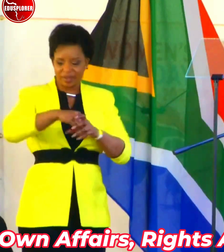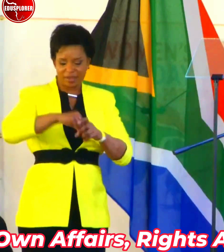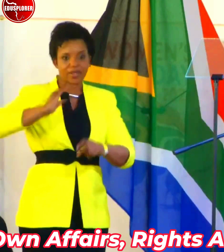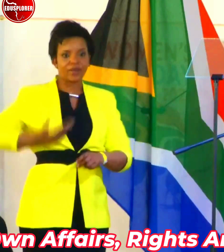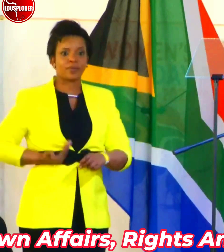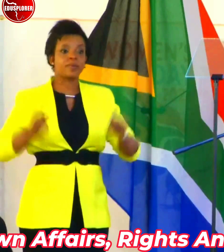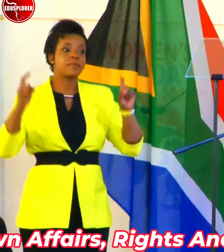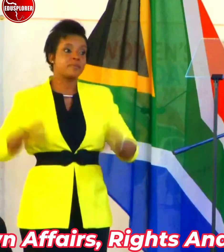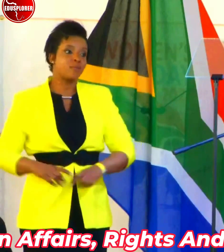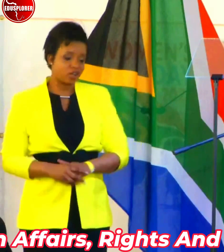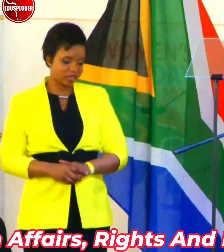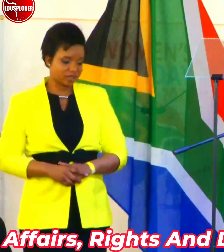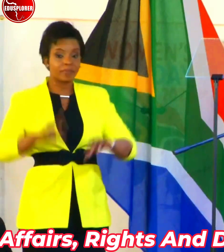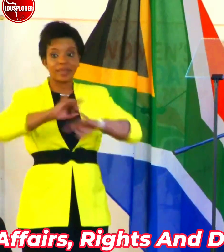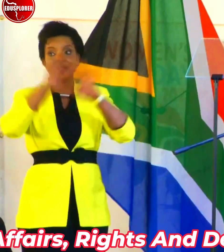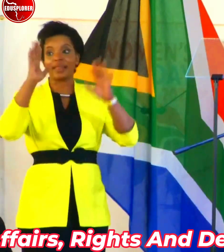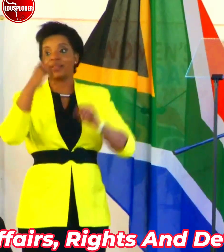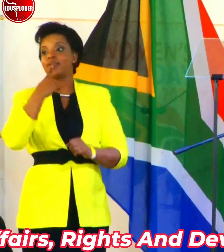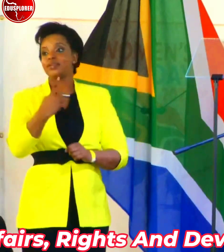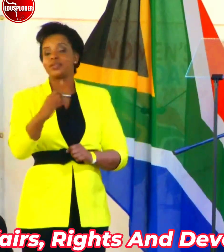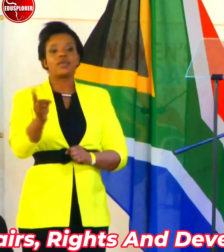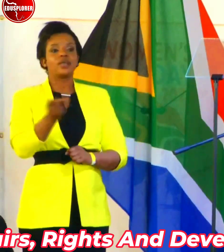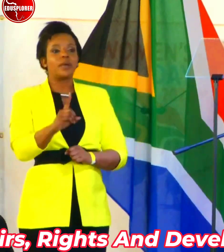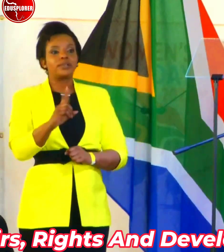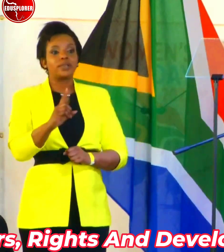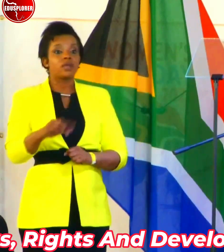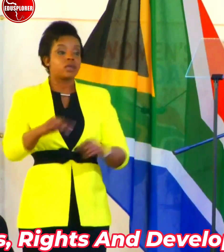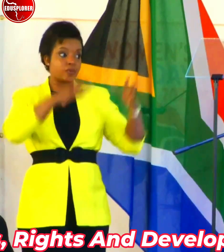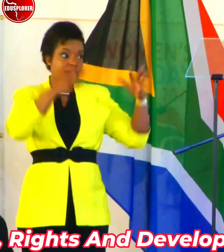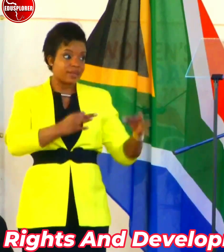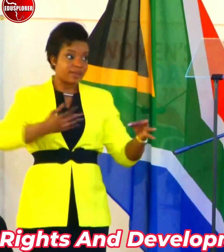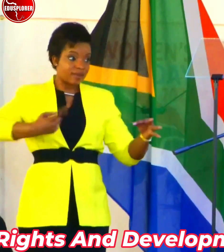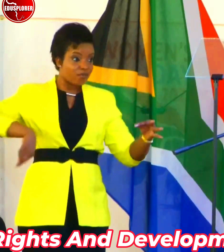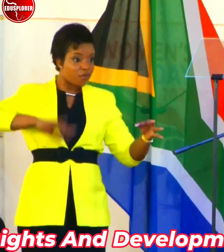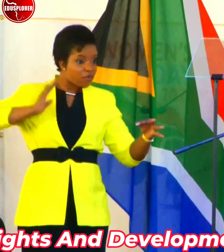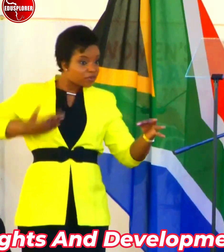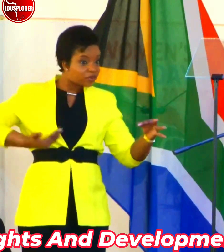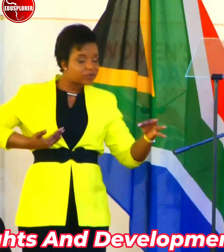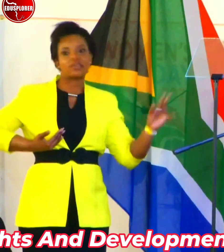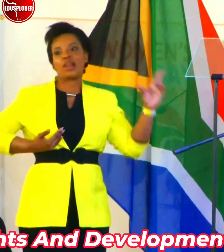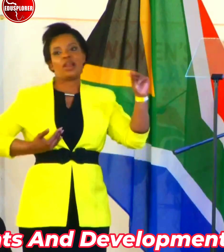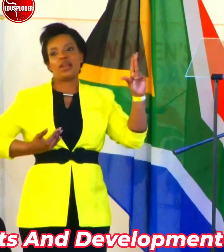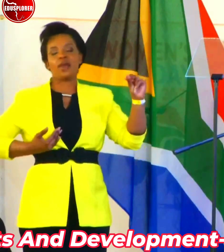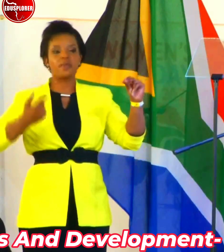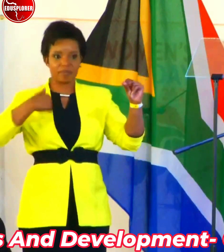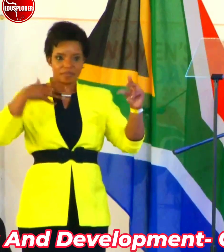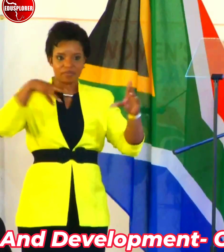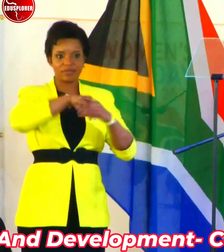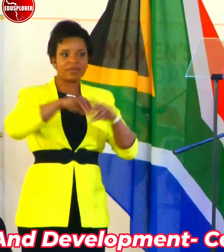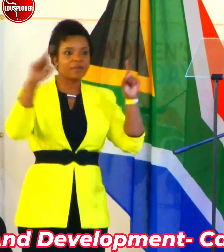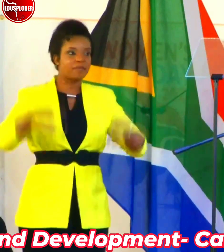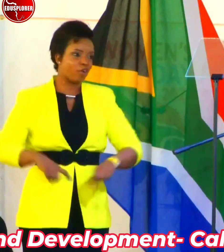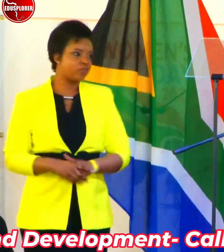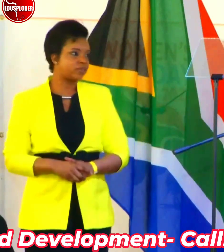said nothing about them without them being involved. And this must become a